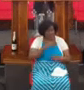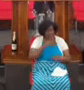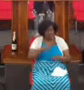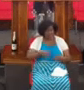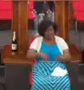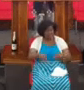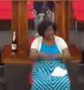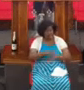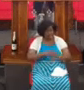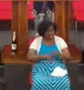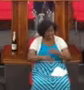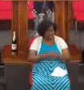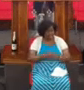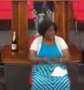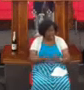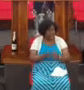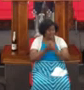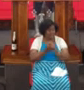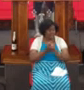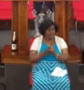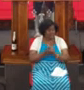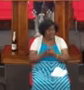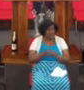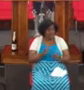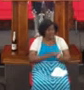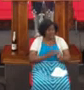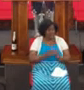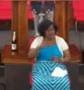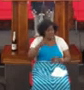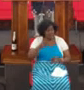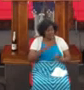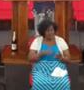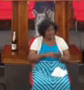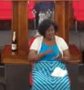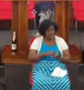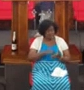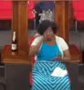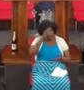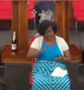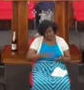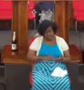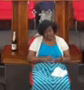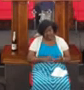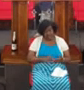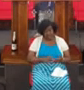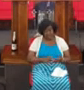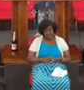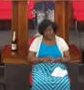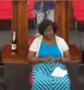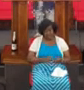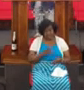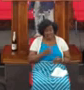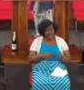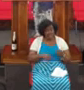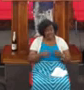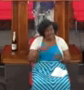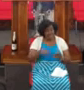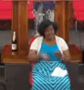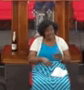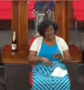his hand and help. The Bible said that this man, this Samaritan, he came down